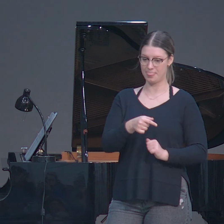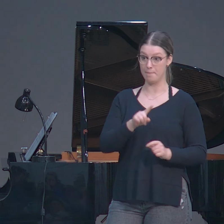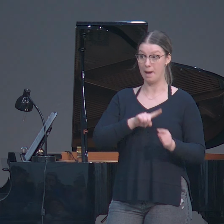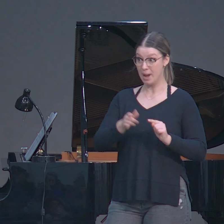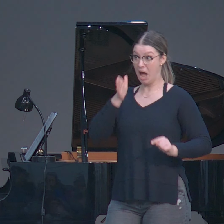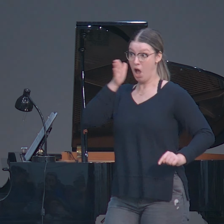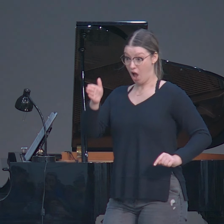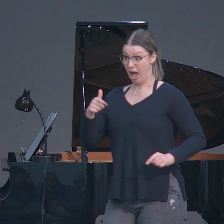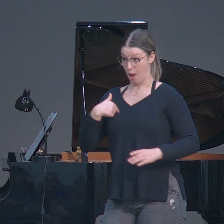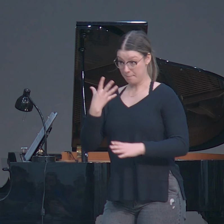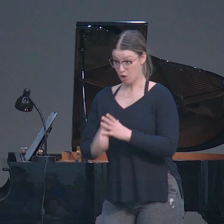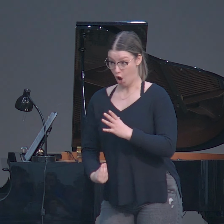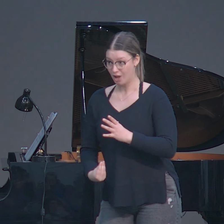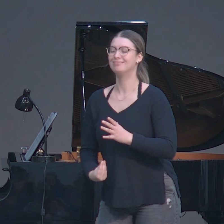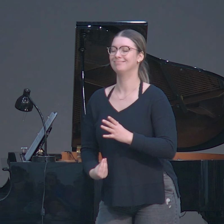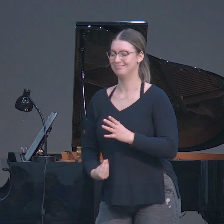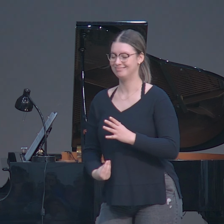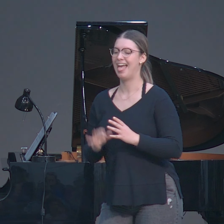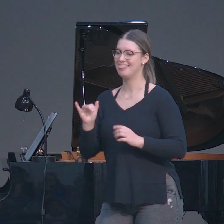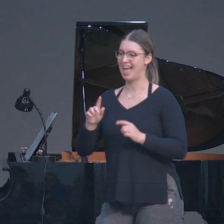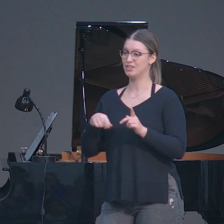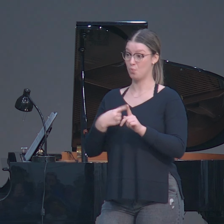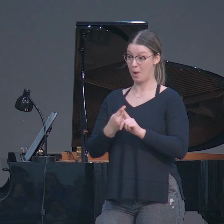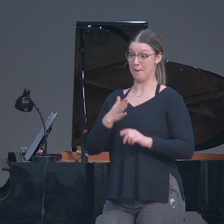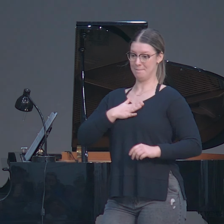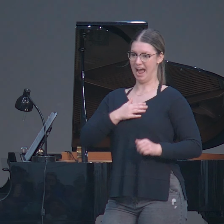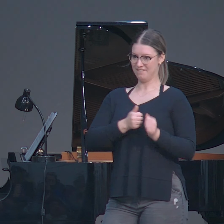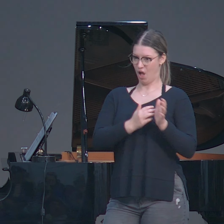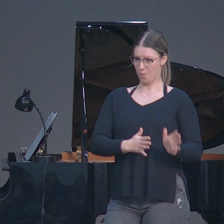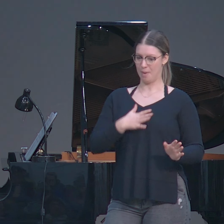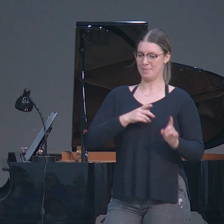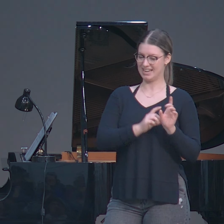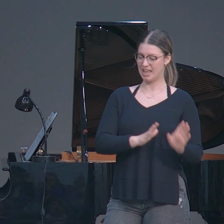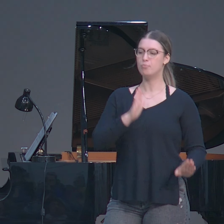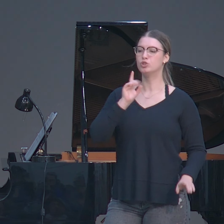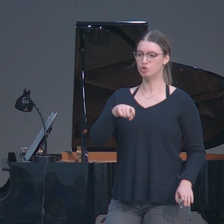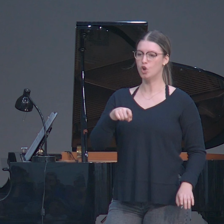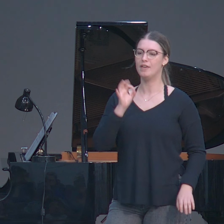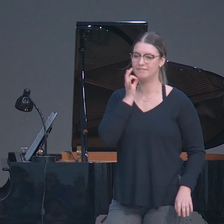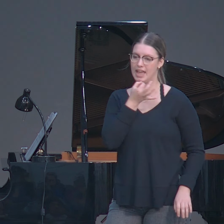gone, and that is when my disciples should fast.